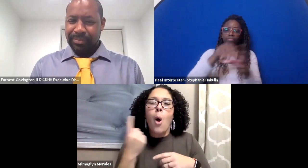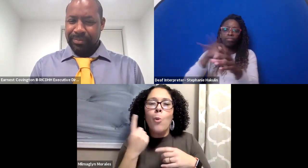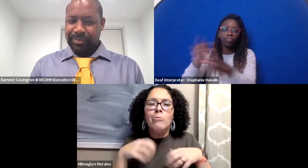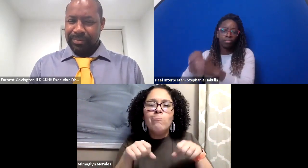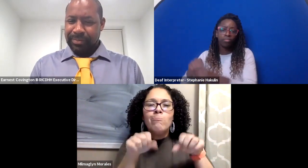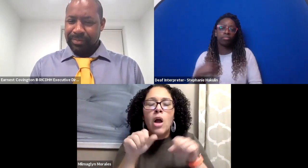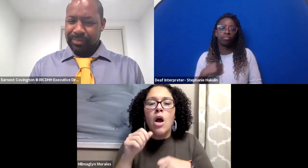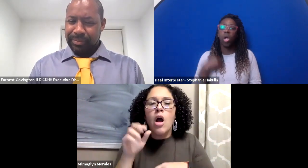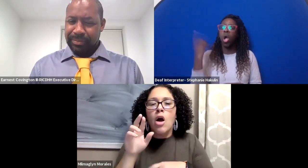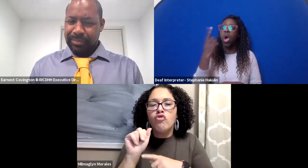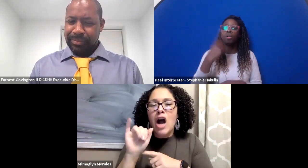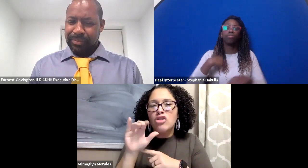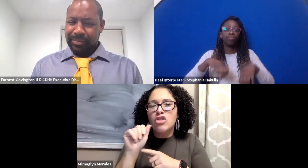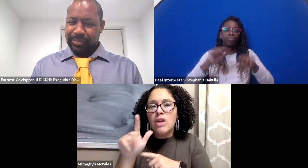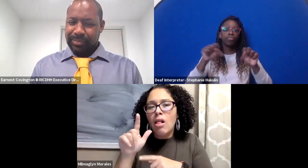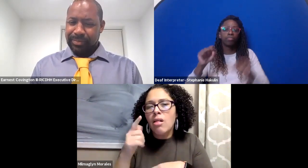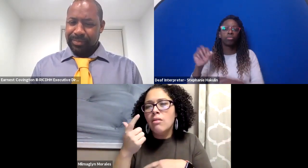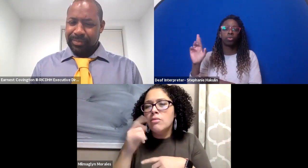in different groups,